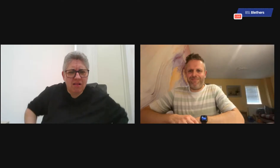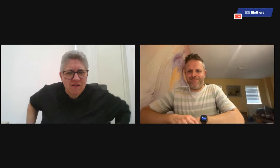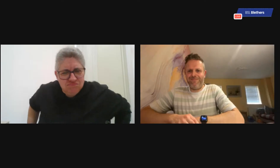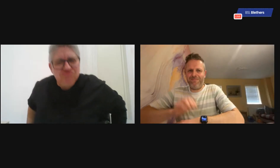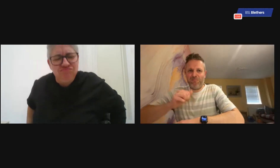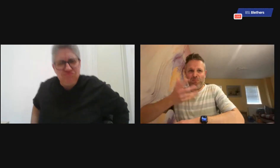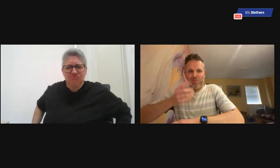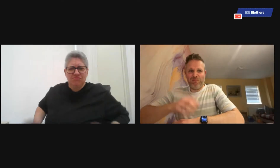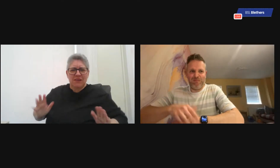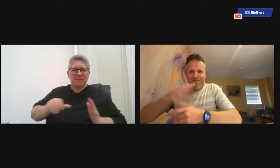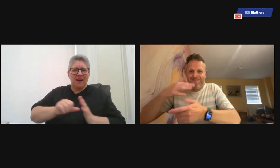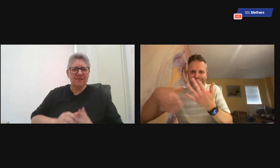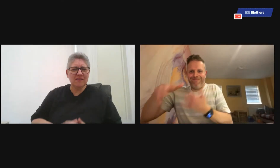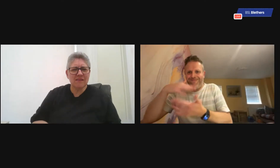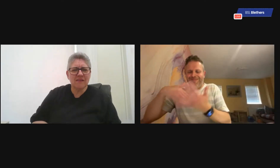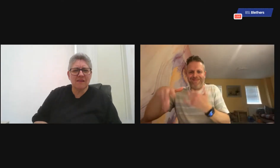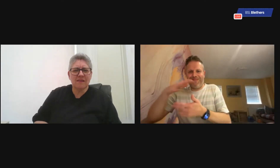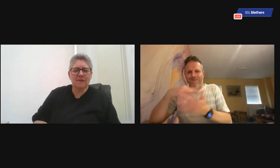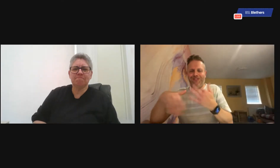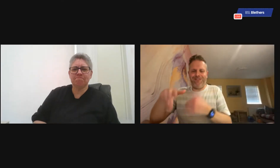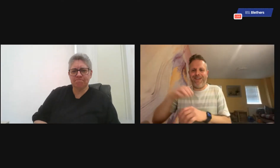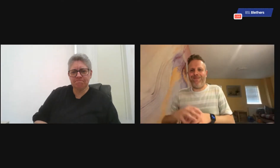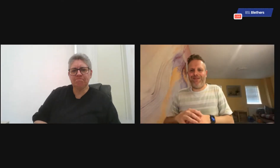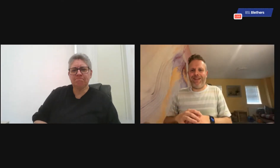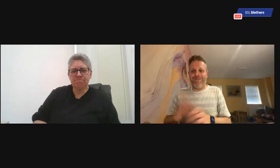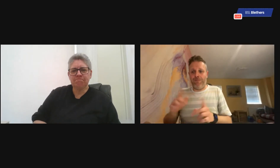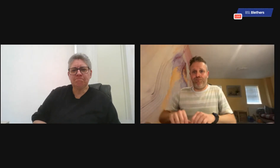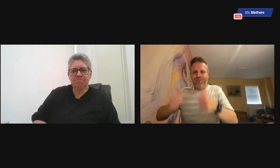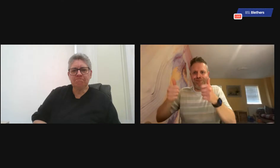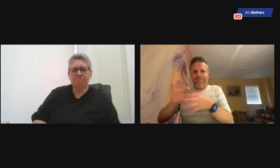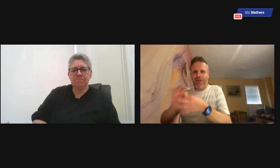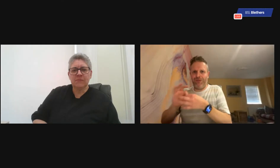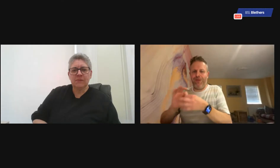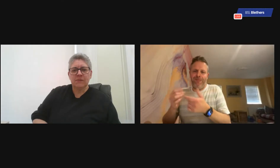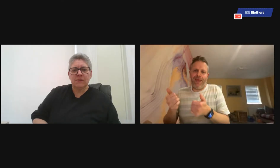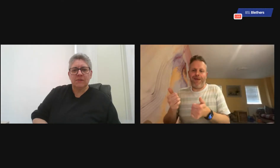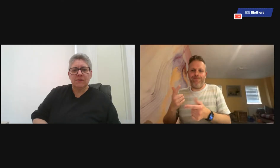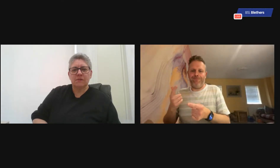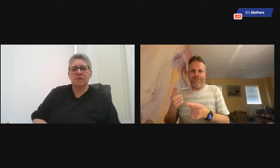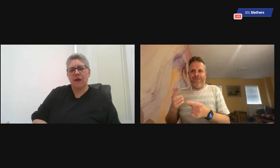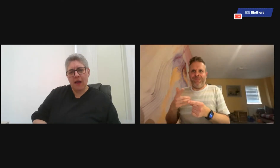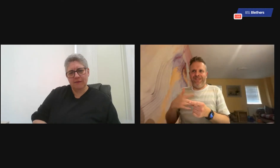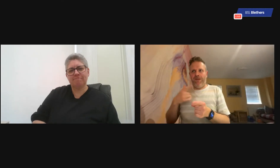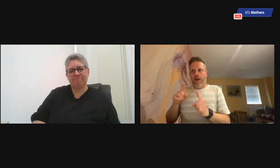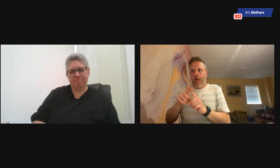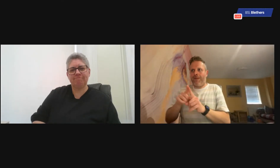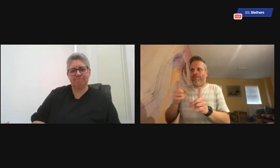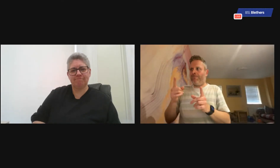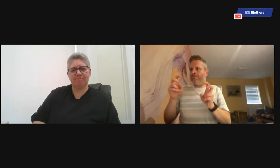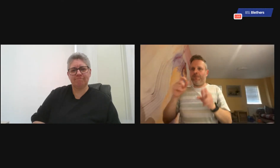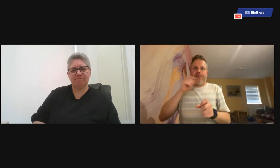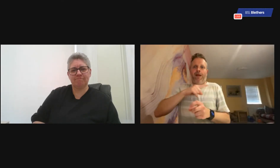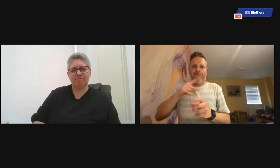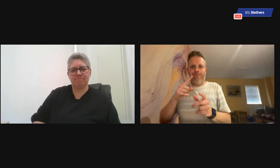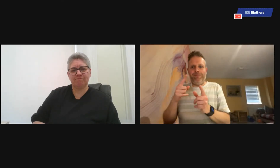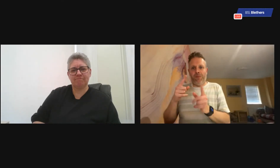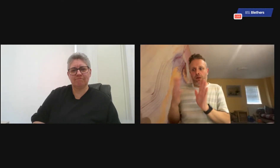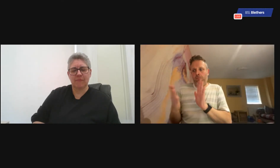just gone. Do you have to be particularly thick-skinned with that, Nathan, or how do you deal with that? There's a mixture of